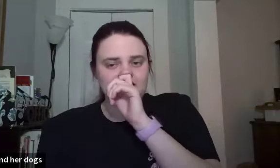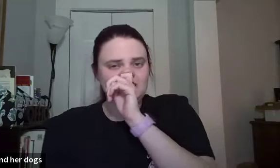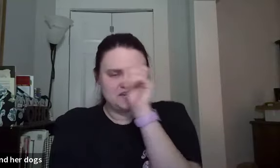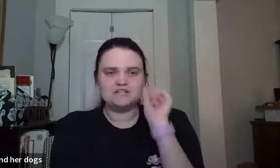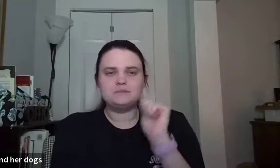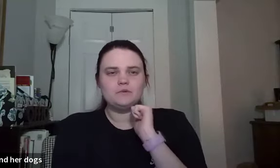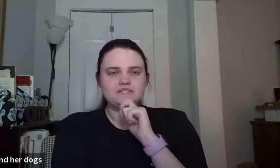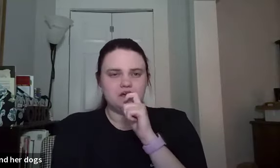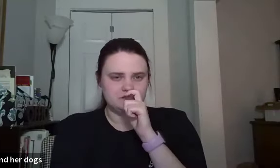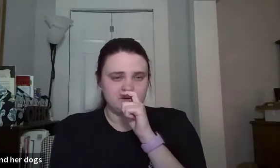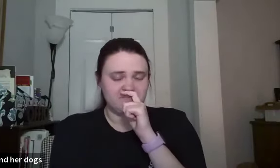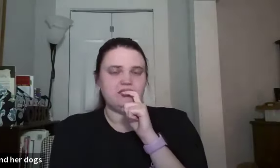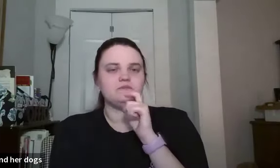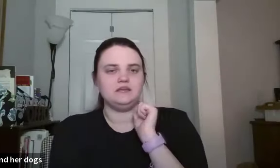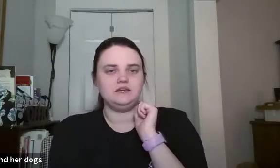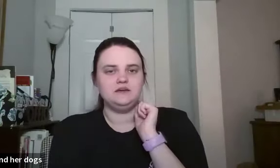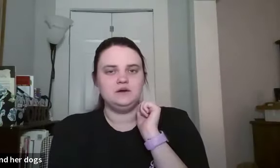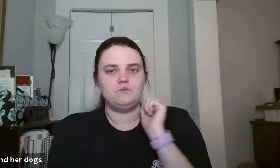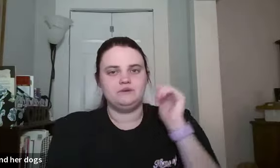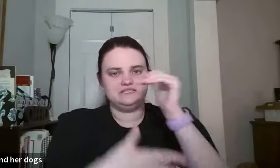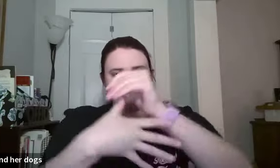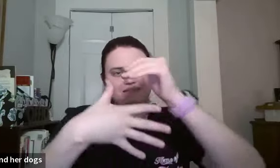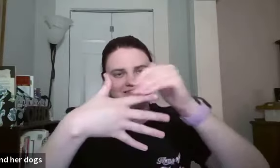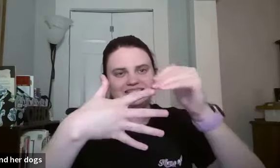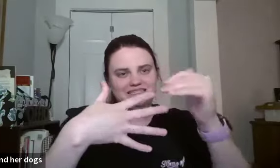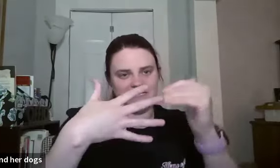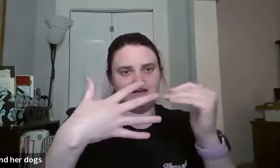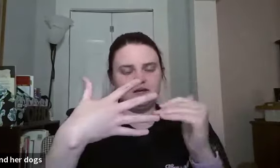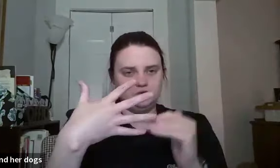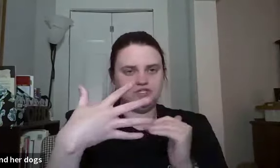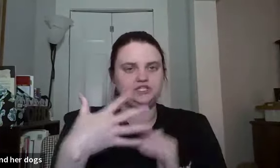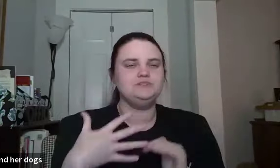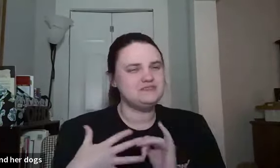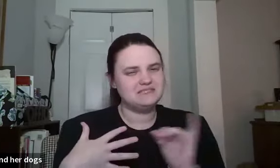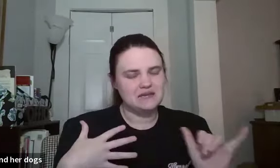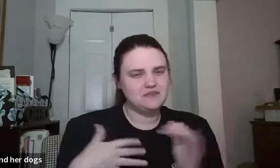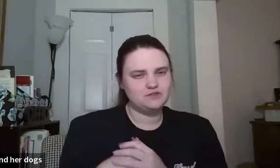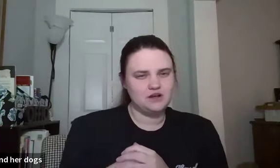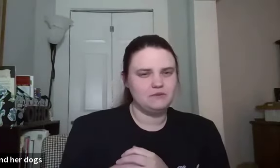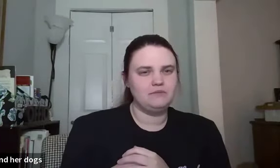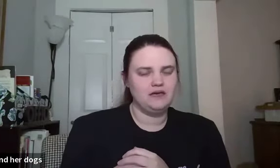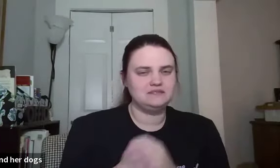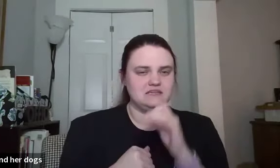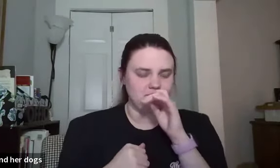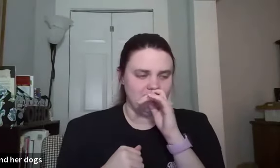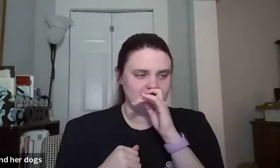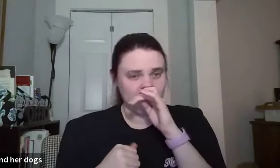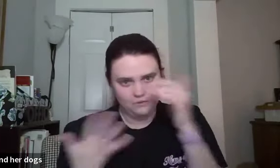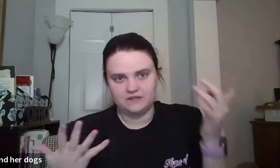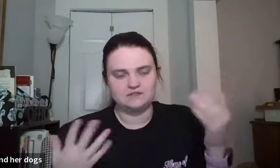And if you guys remember when we talked about family, when we said that listing kind of motion, you would do the same thing for talking about pets if you have more than one. So like